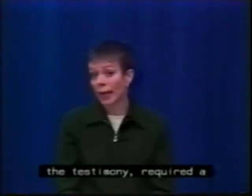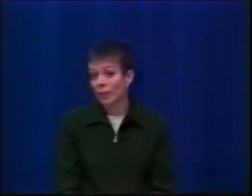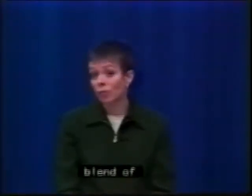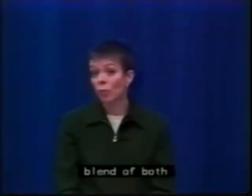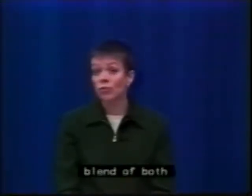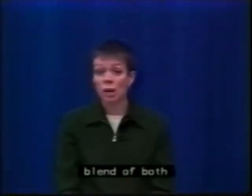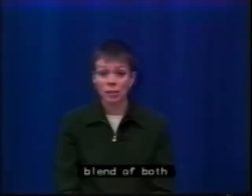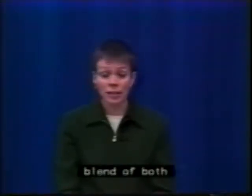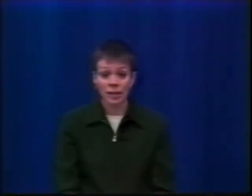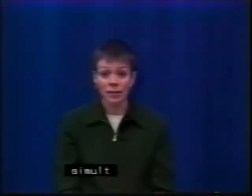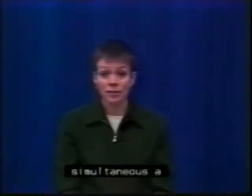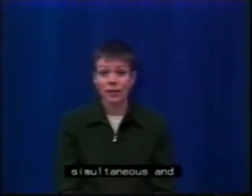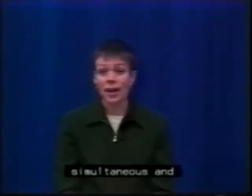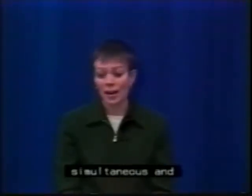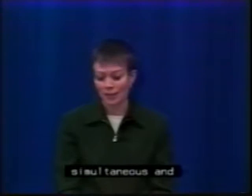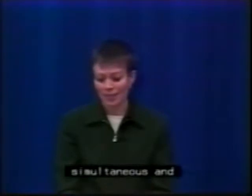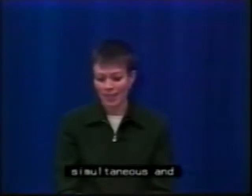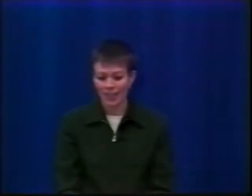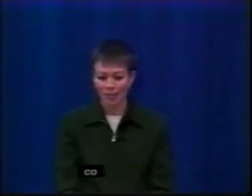blend of both simultaneous and consecutive.